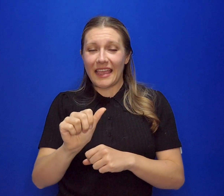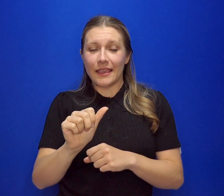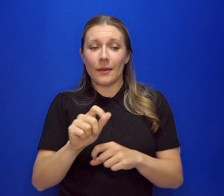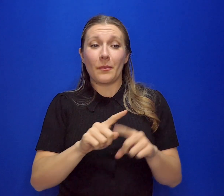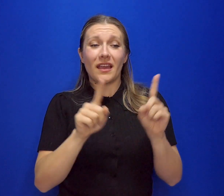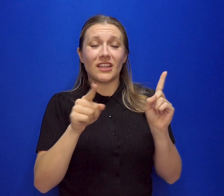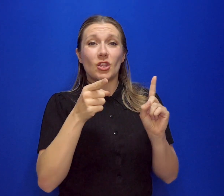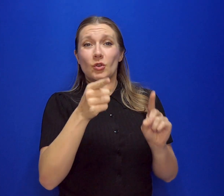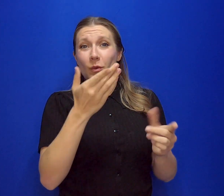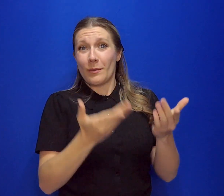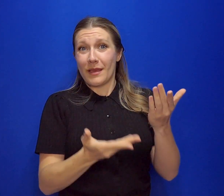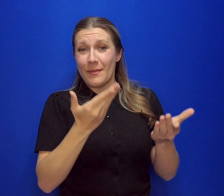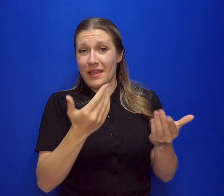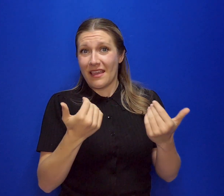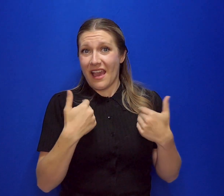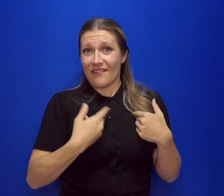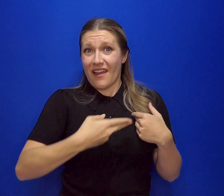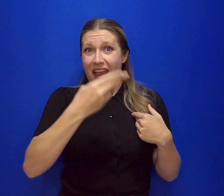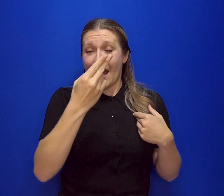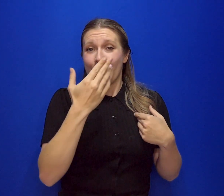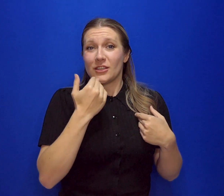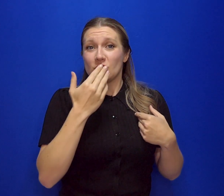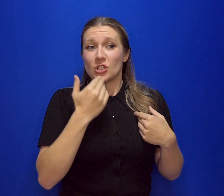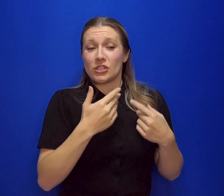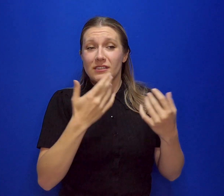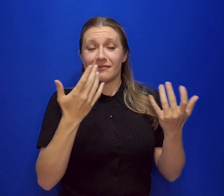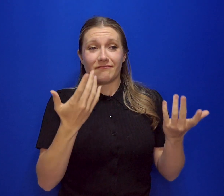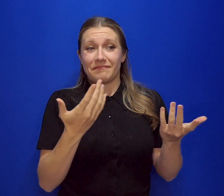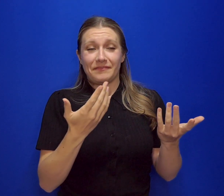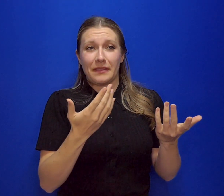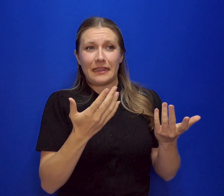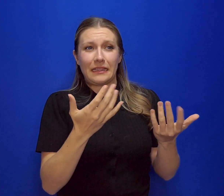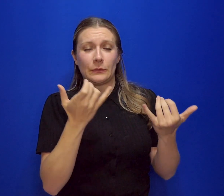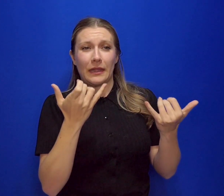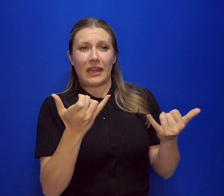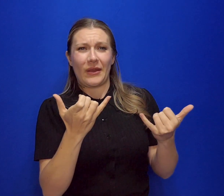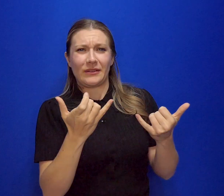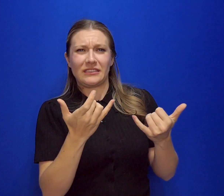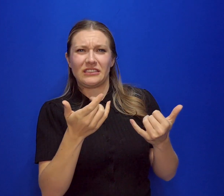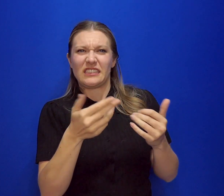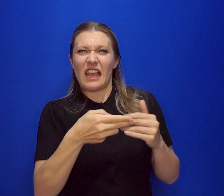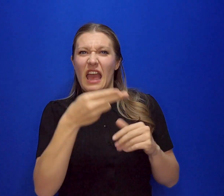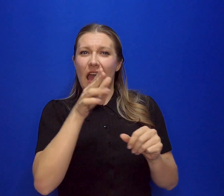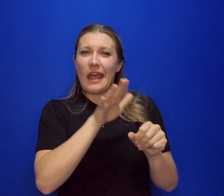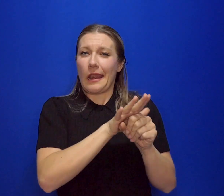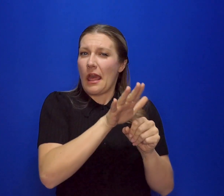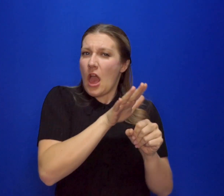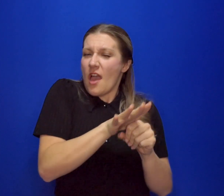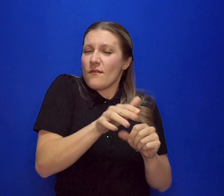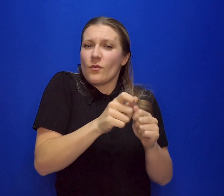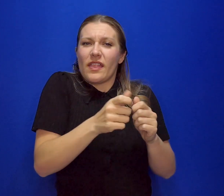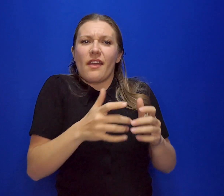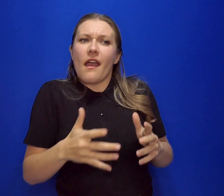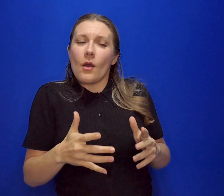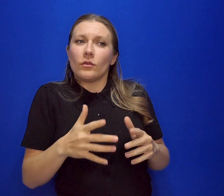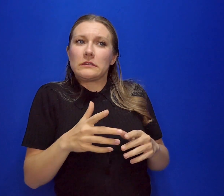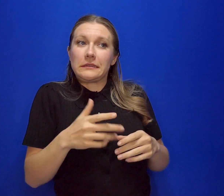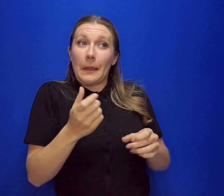But you may have high blood sugars that are just within the realm of high enough without